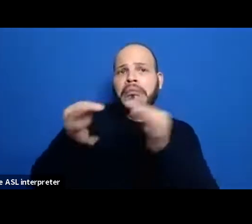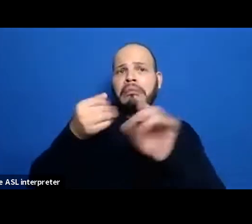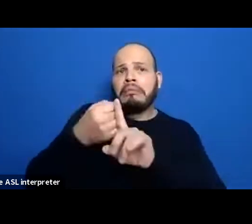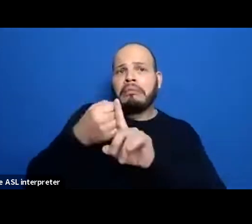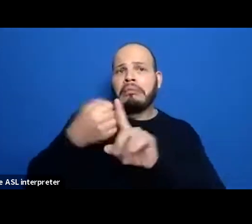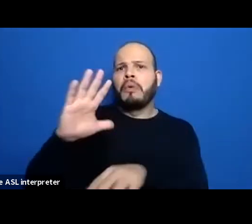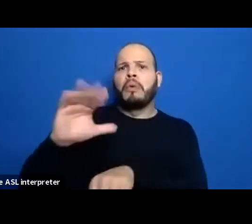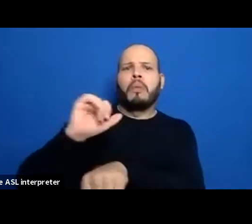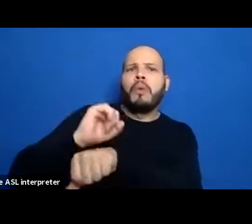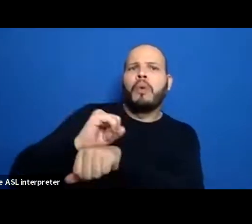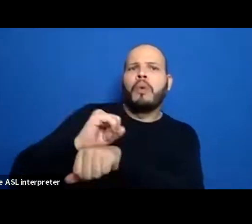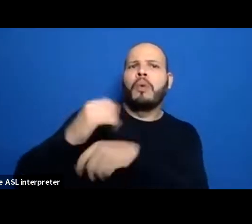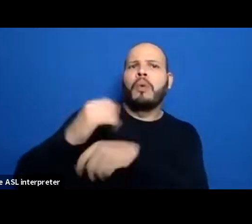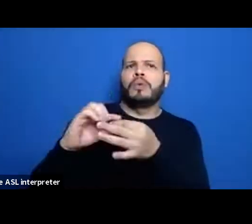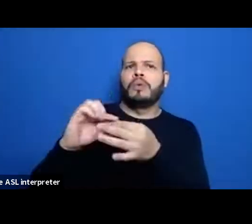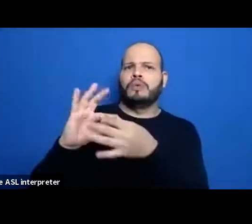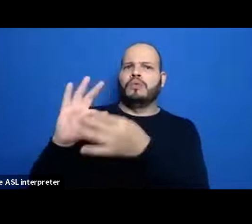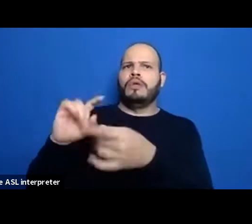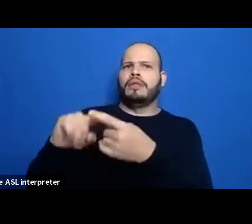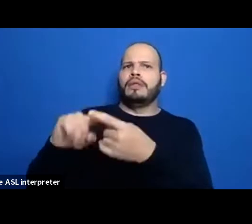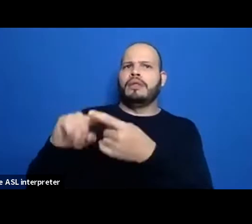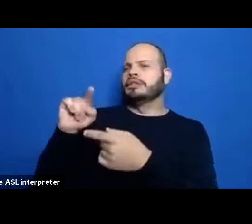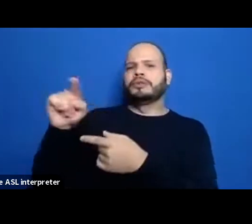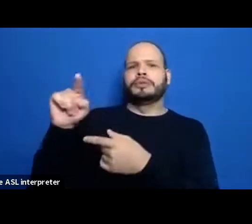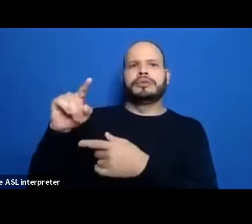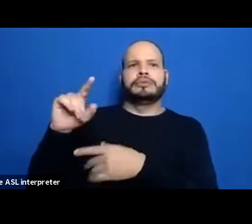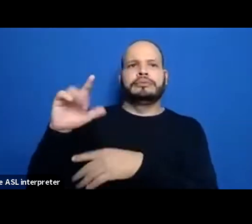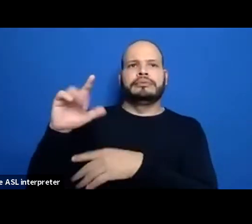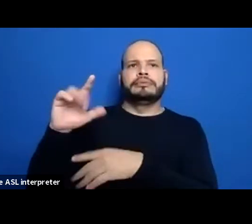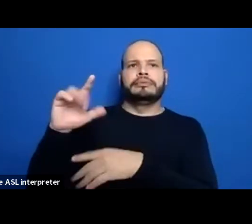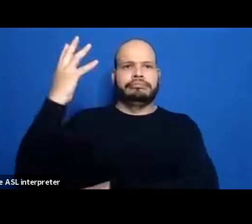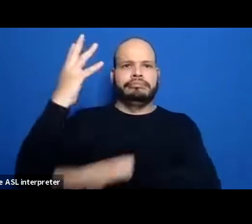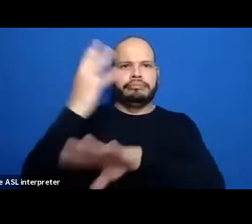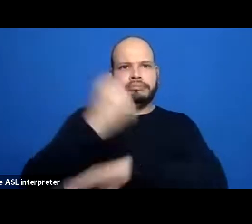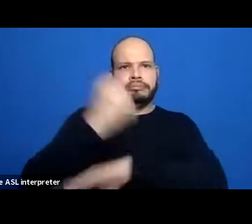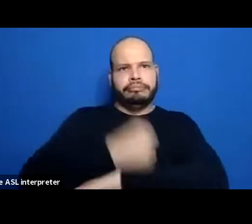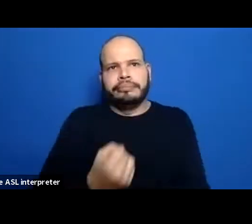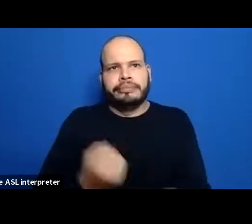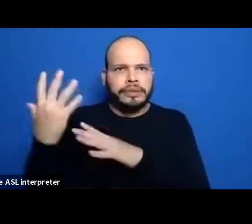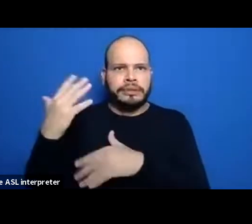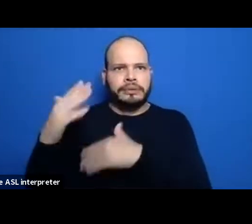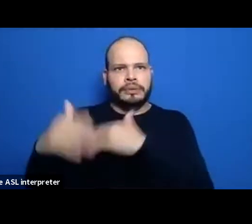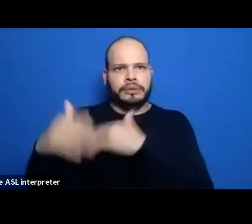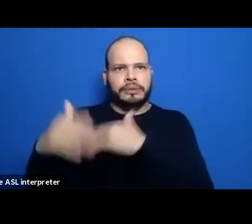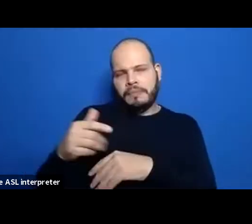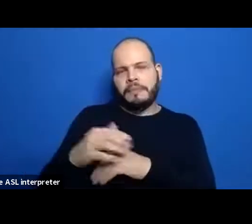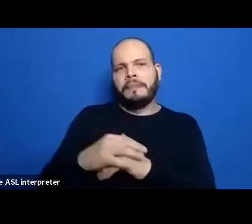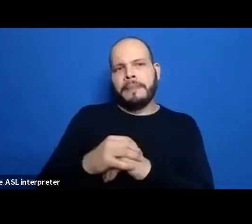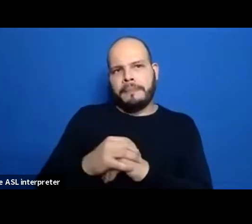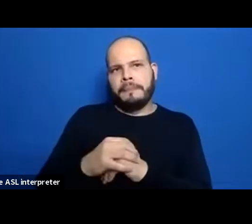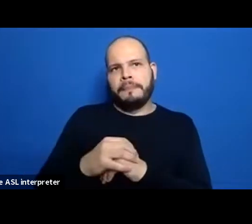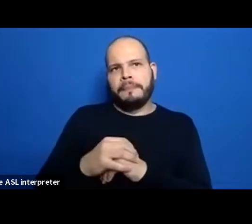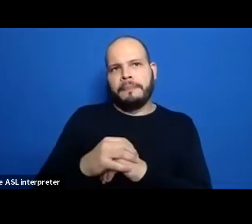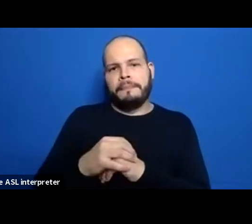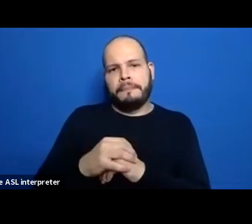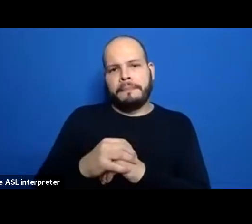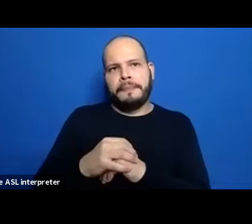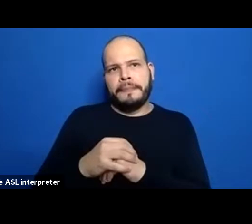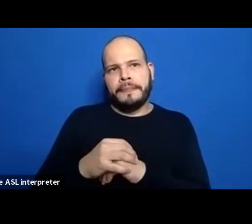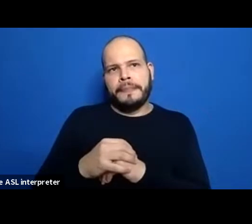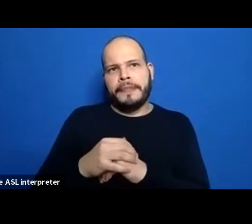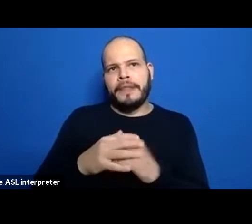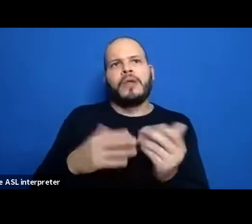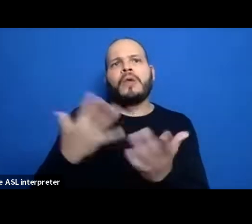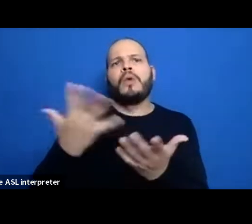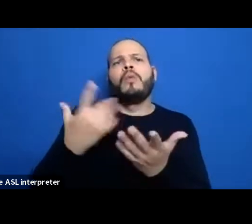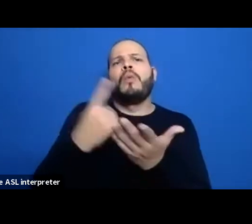education? What are the abolitionist visions of education that are at the center of your work? So again, can you talk about